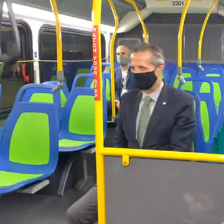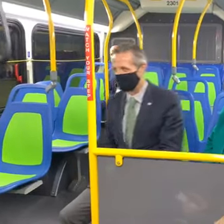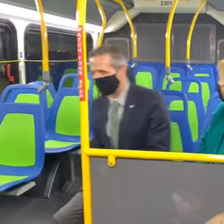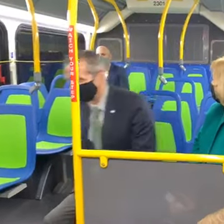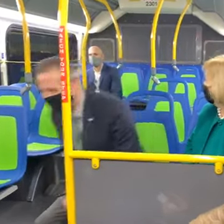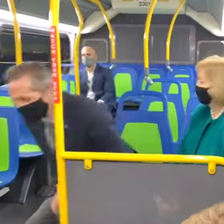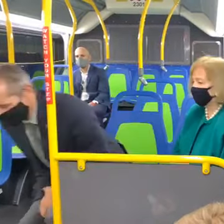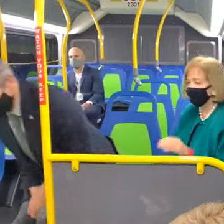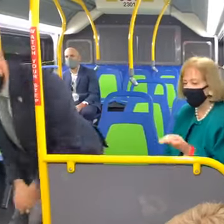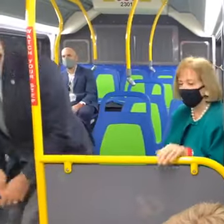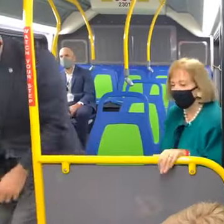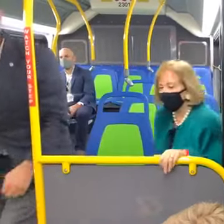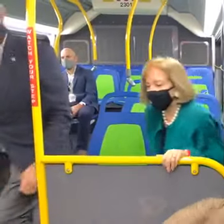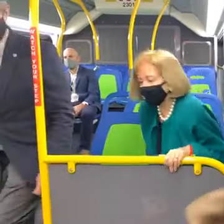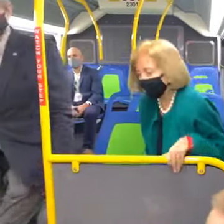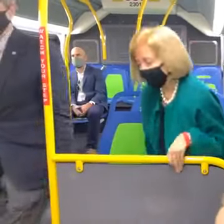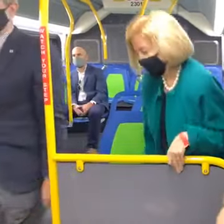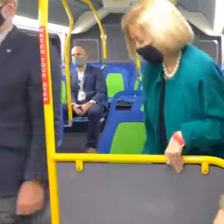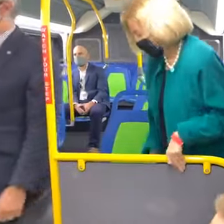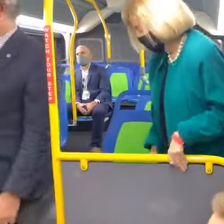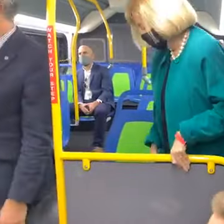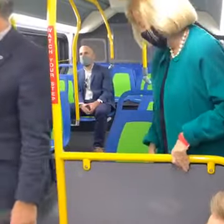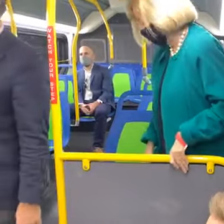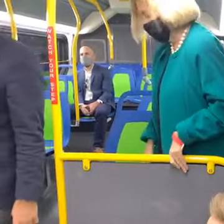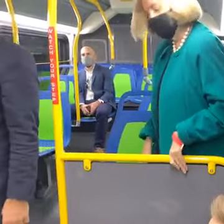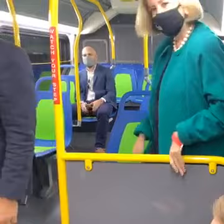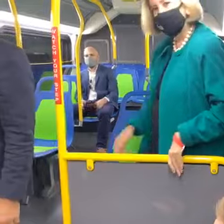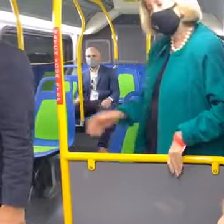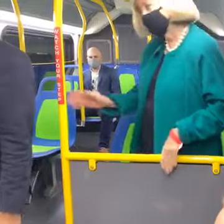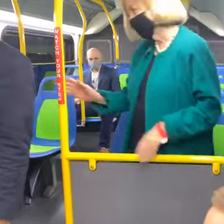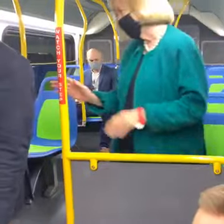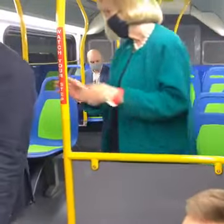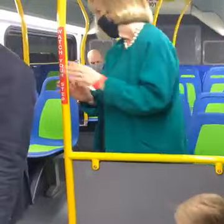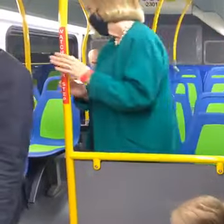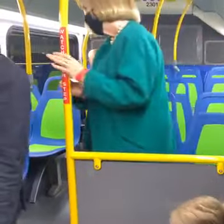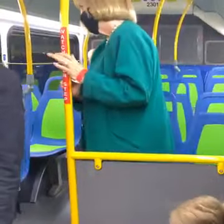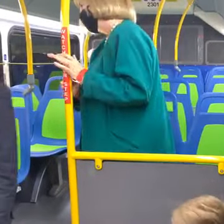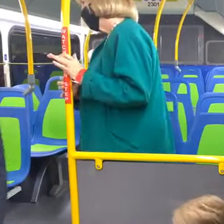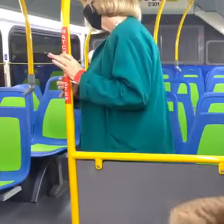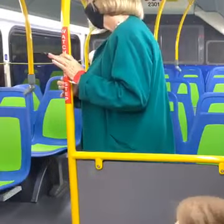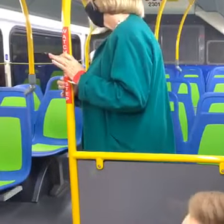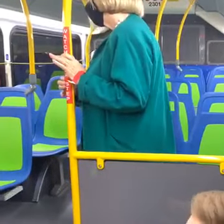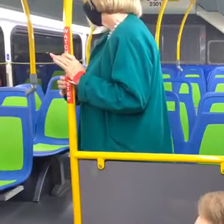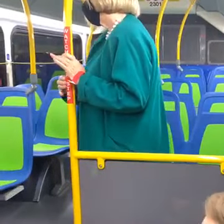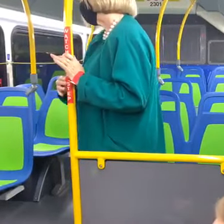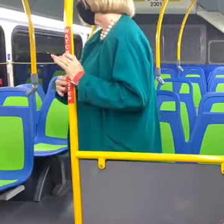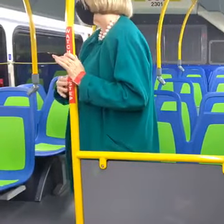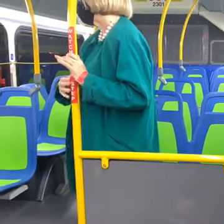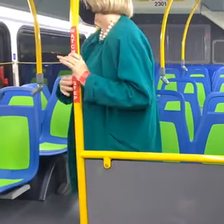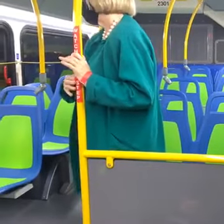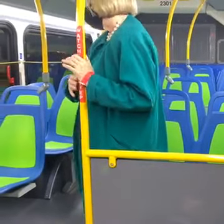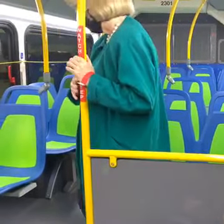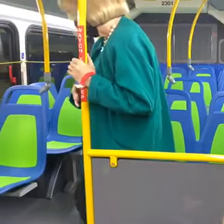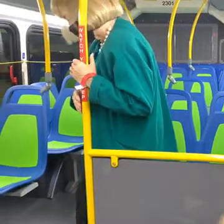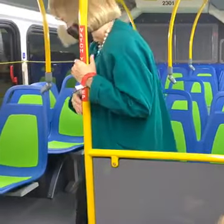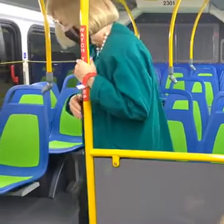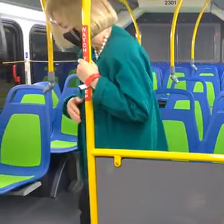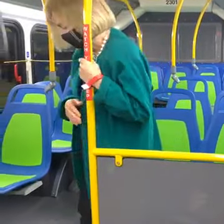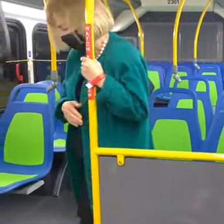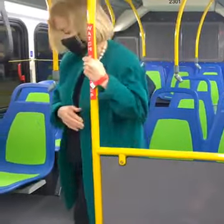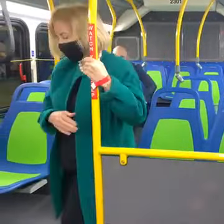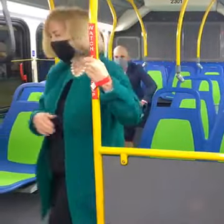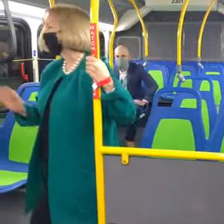and beautiful, they really are. They're great. Good, good. Just fine. This is fun. Doors